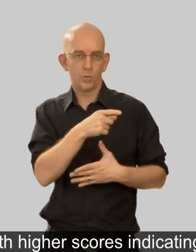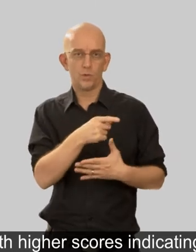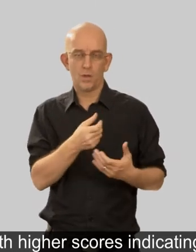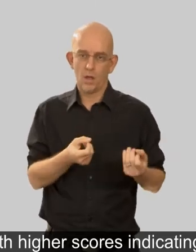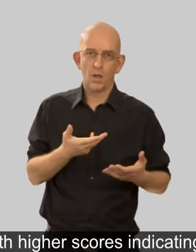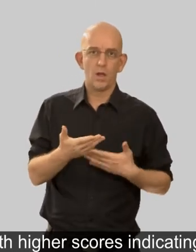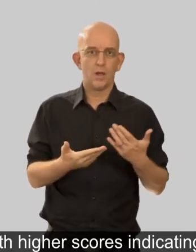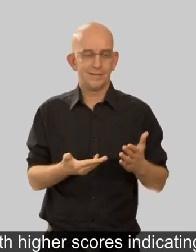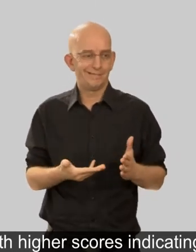additional costs.